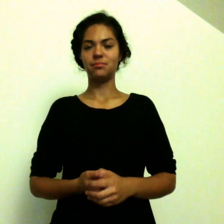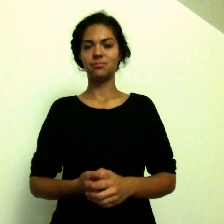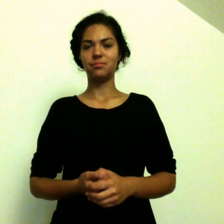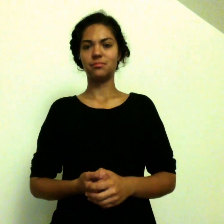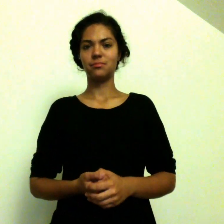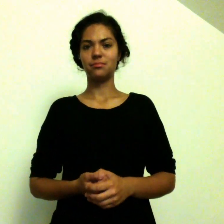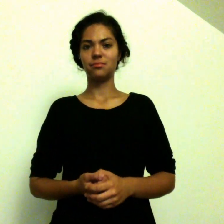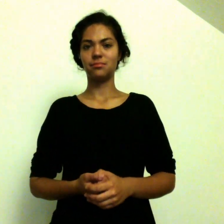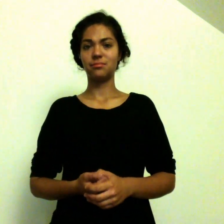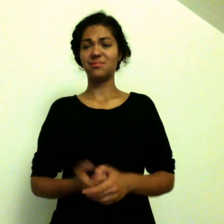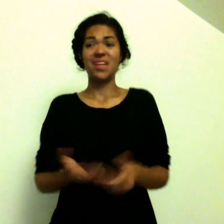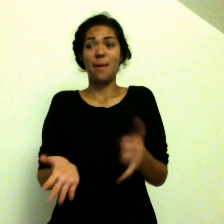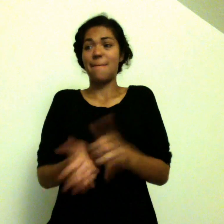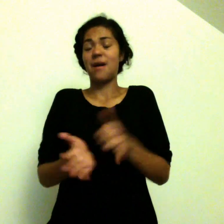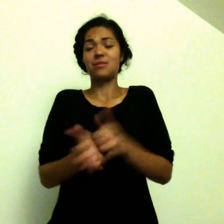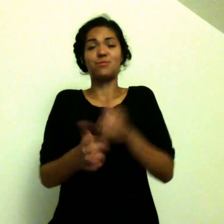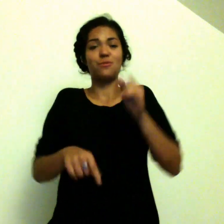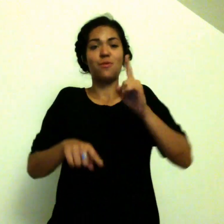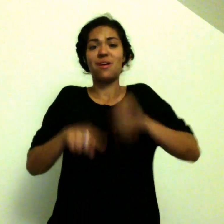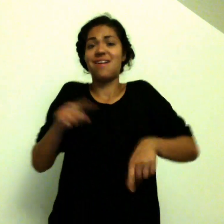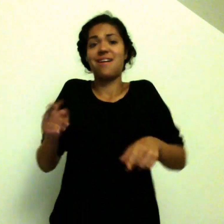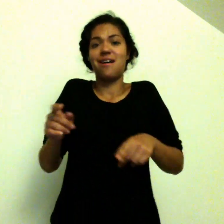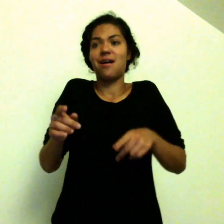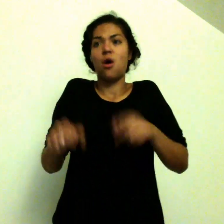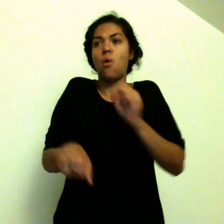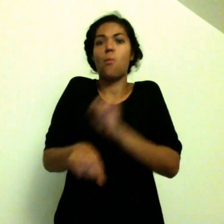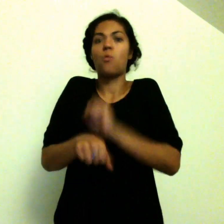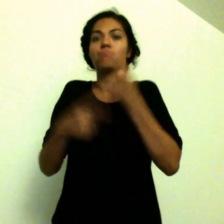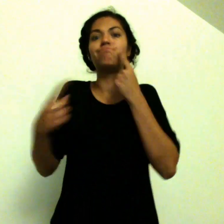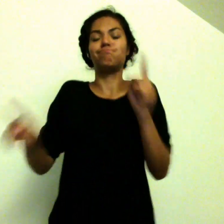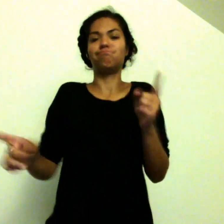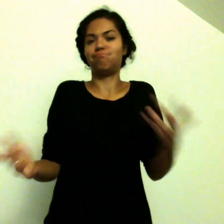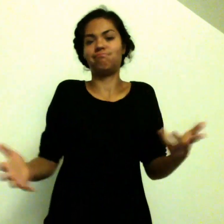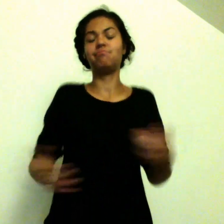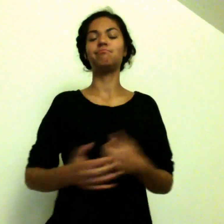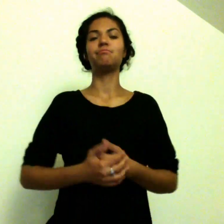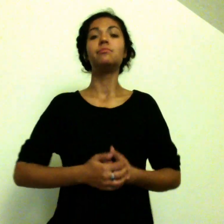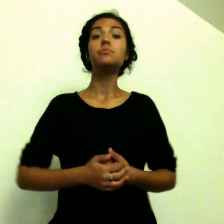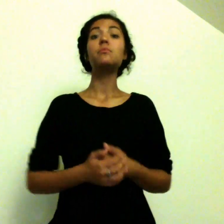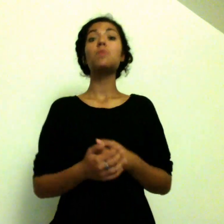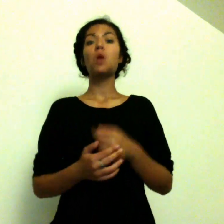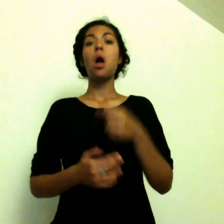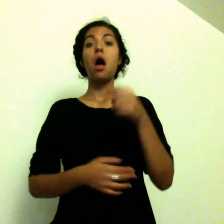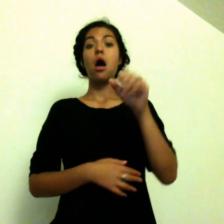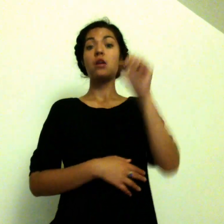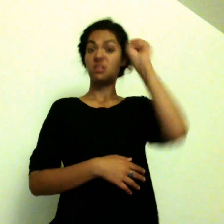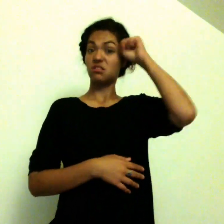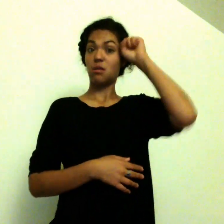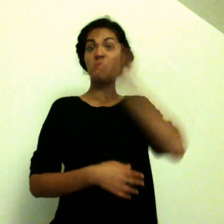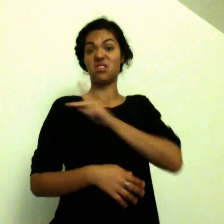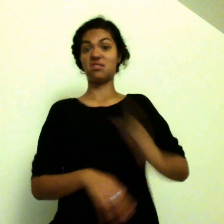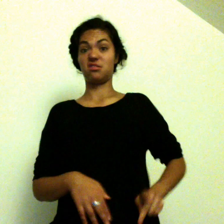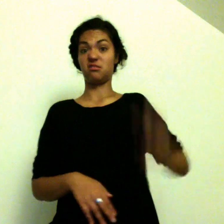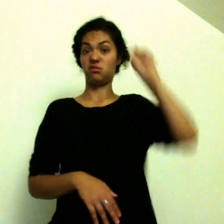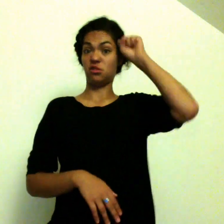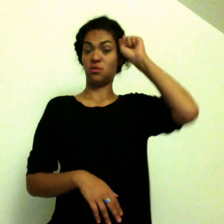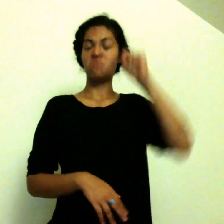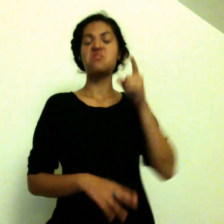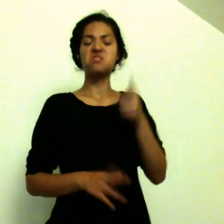will not work. Solomon proves it at the city gate once and for all. It may be true that half a sovereign and half